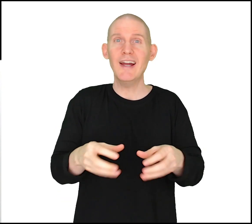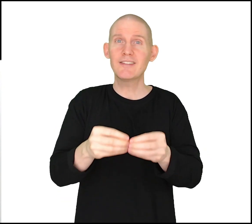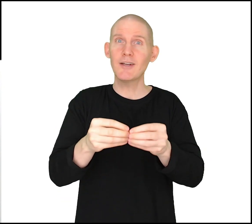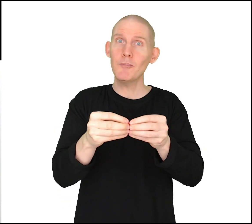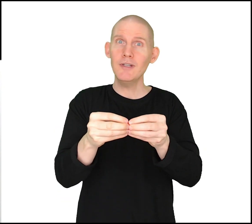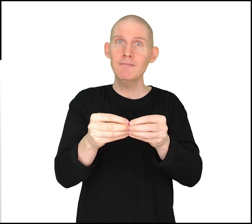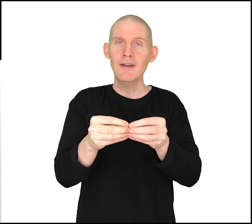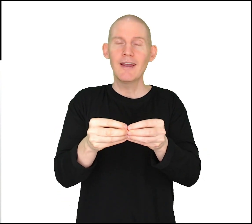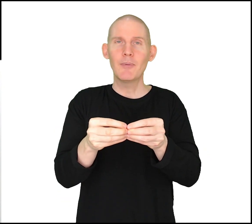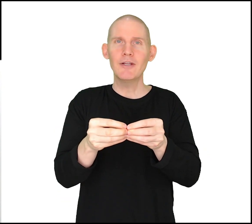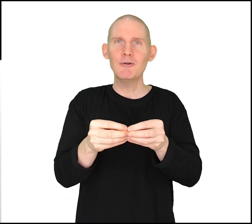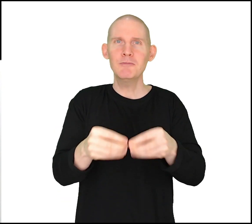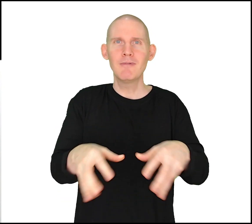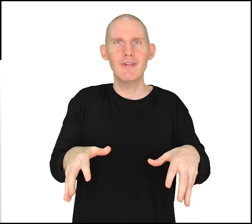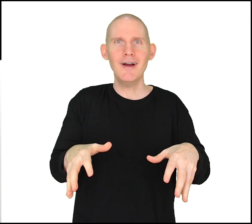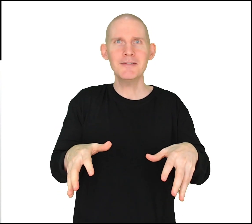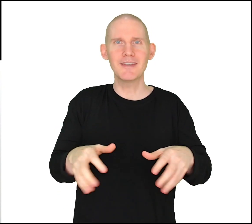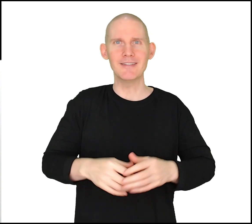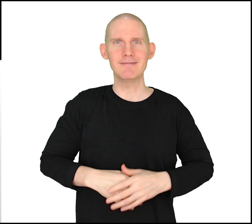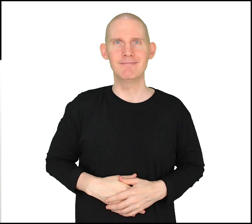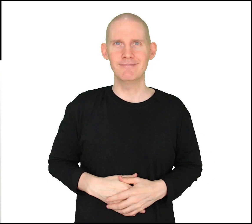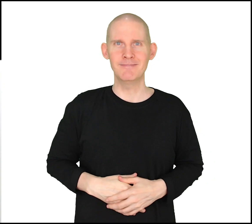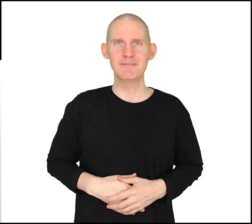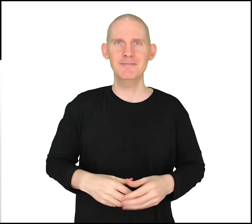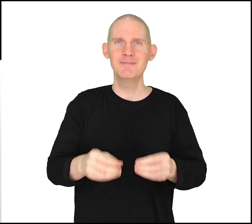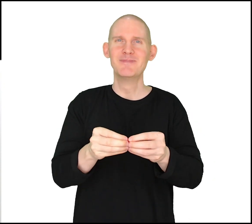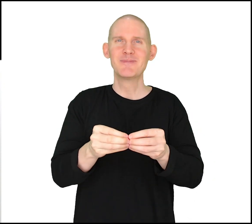You had something, but you lost it.